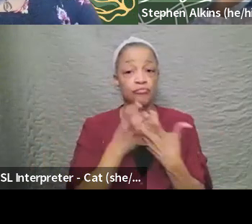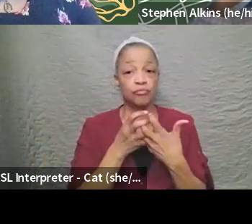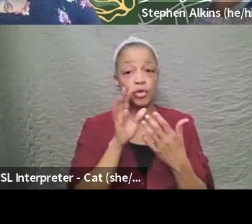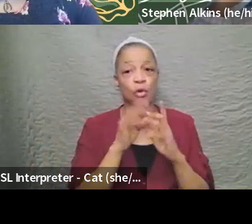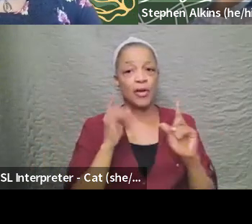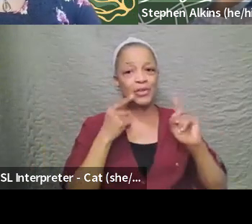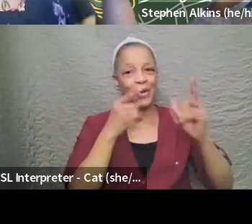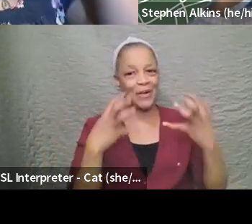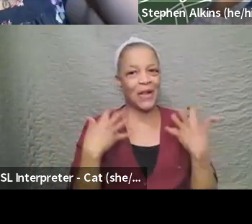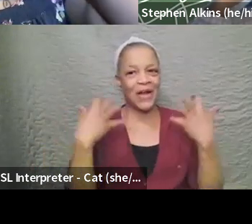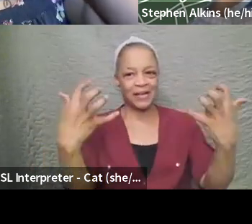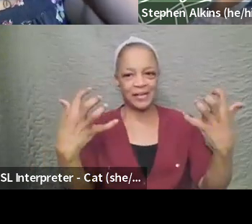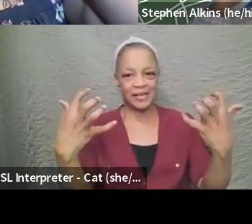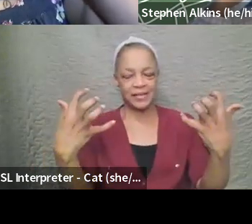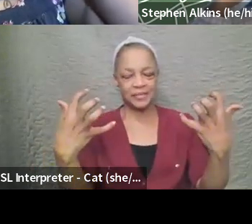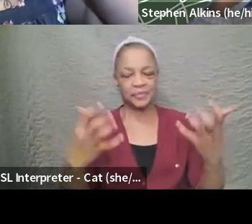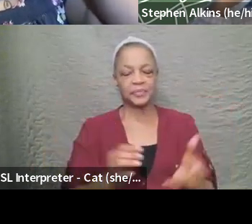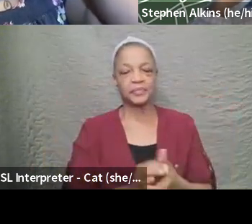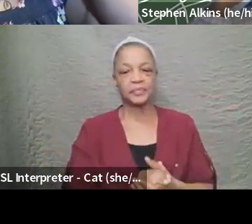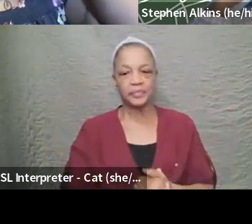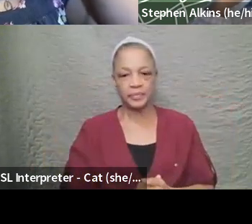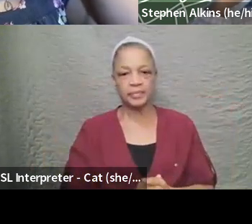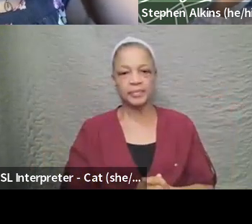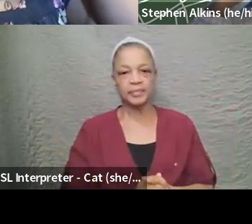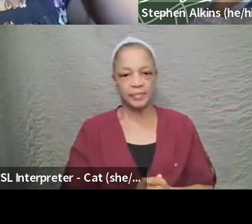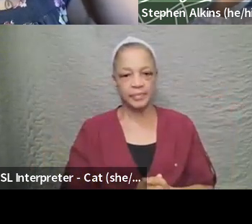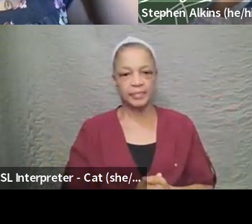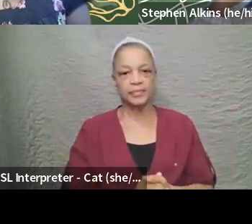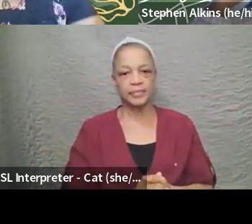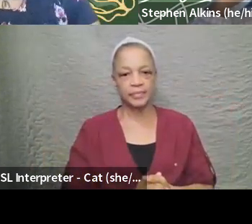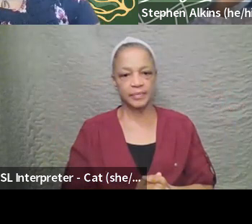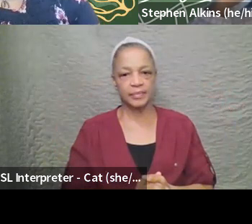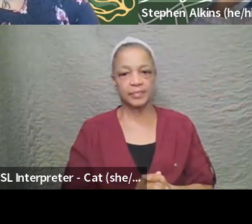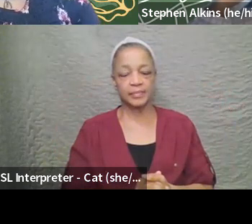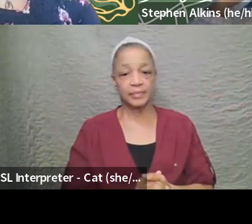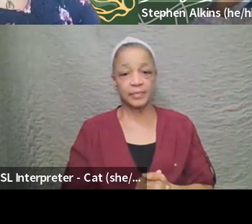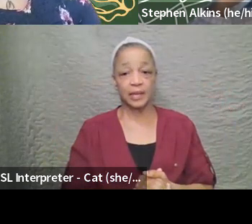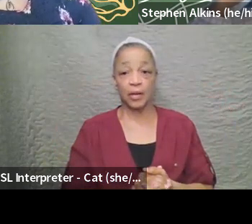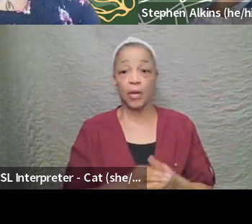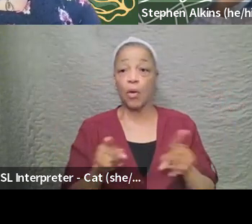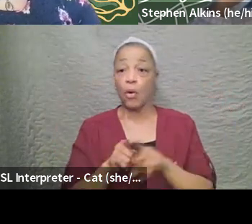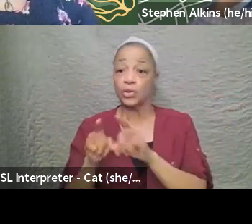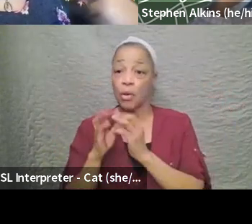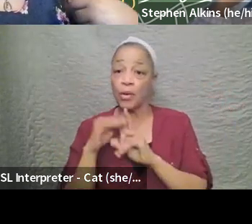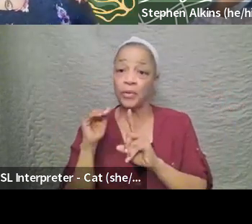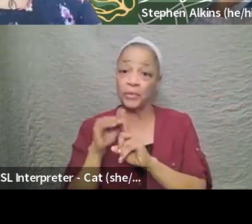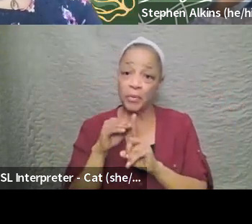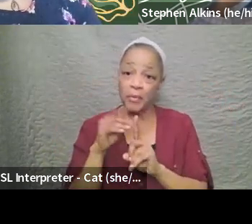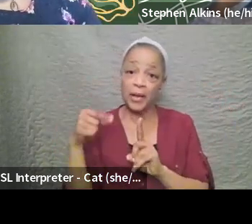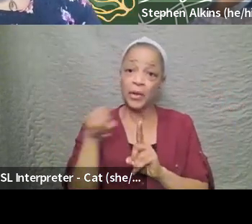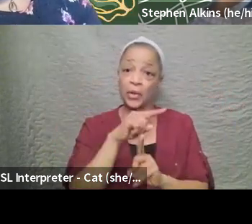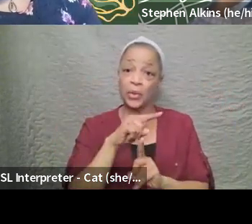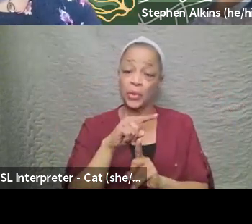target audiences. And kind of also reminding you about